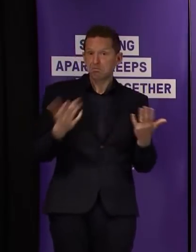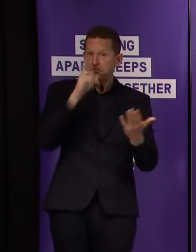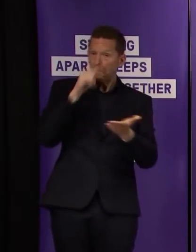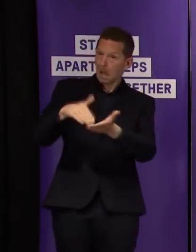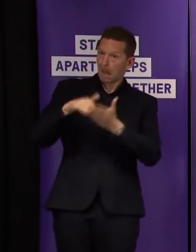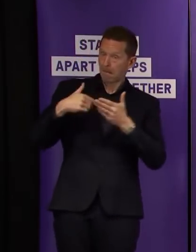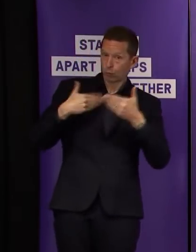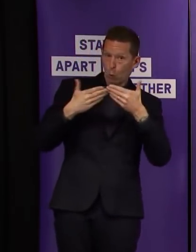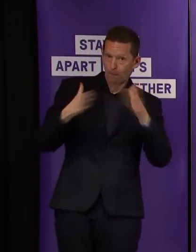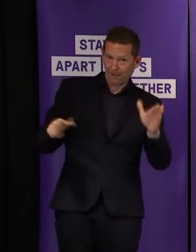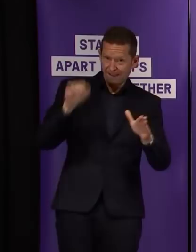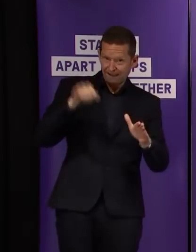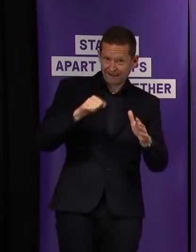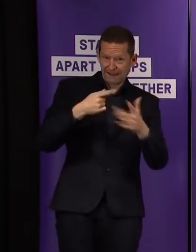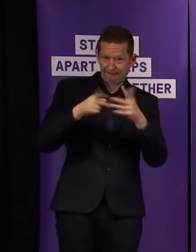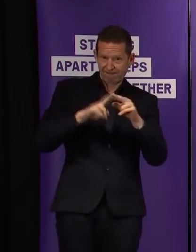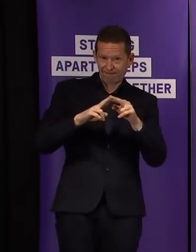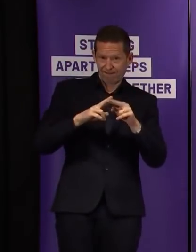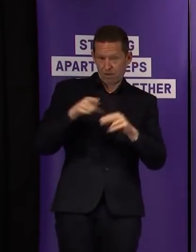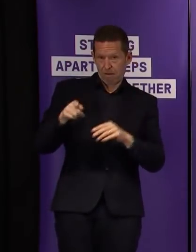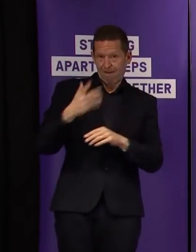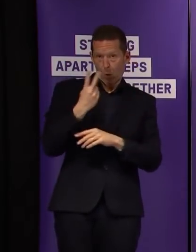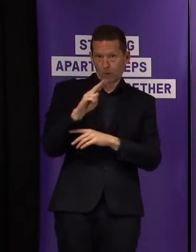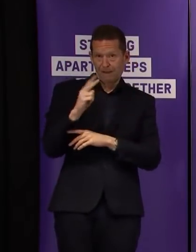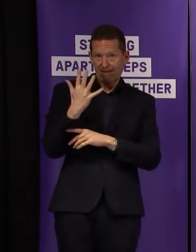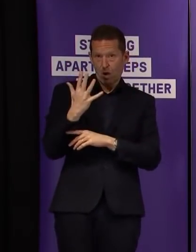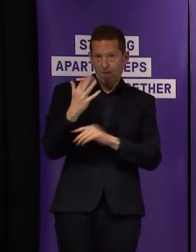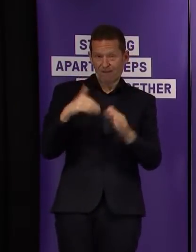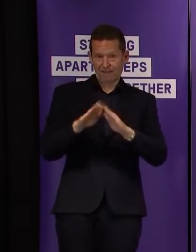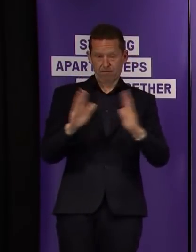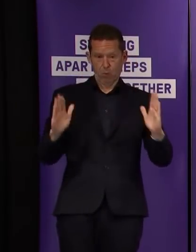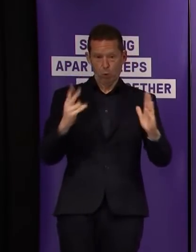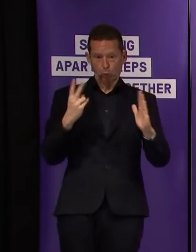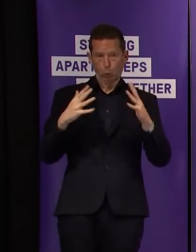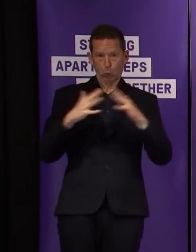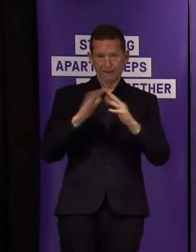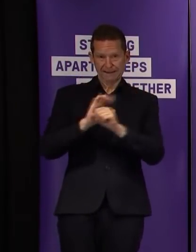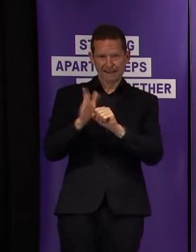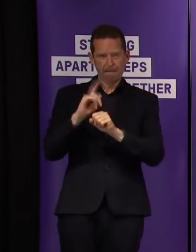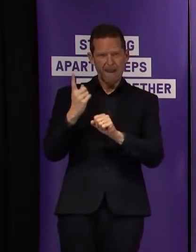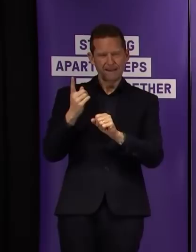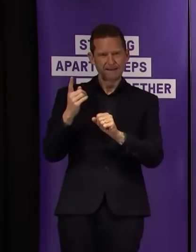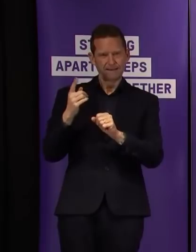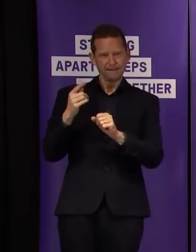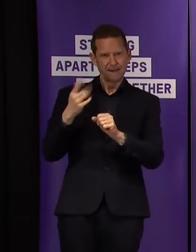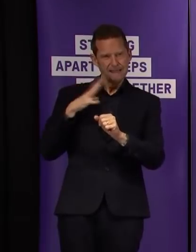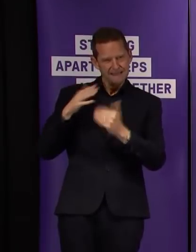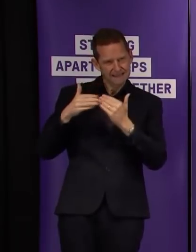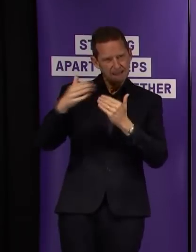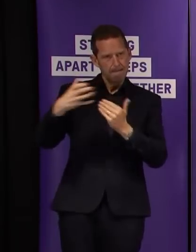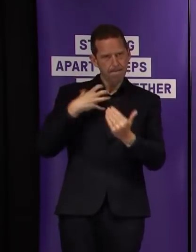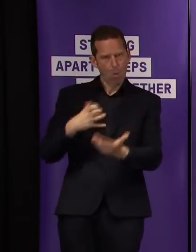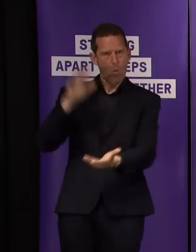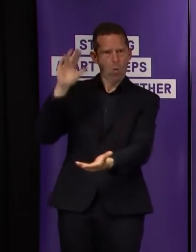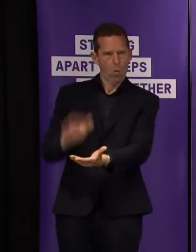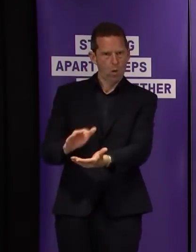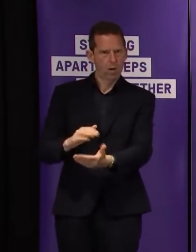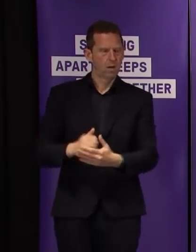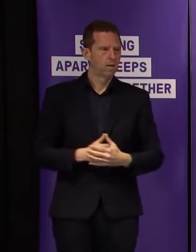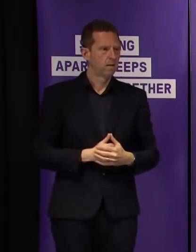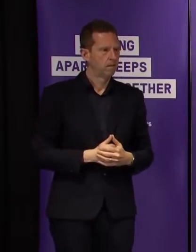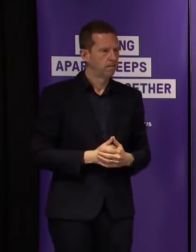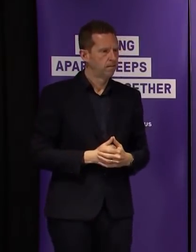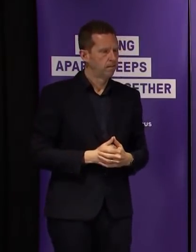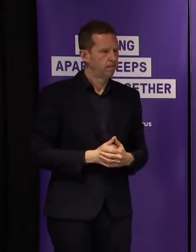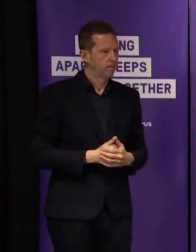up, but it's not a strategy to remain open and find that COVID normal. And were those case numbers, was that